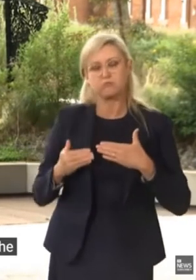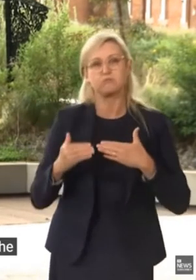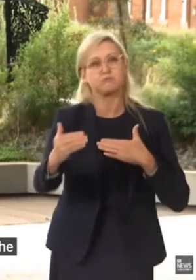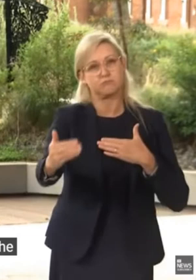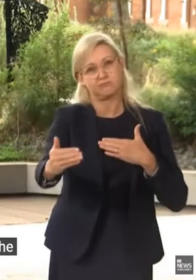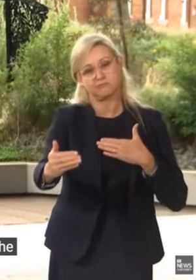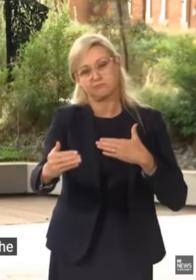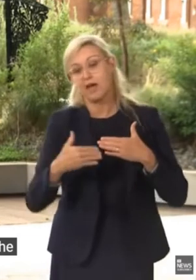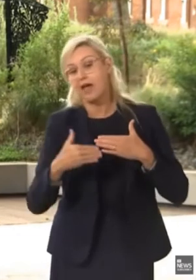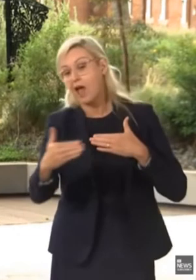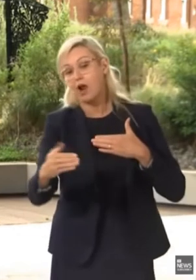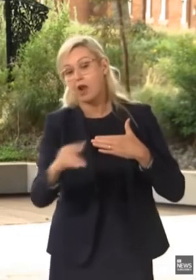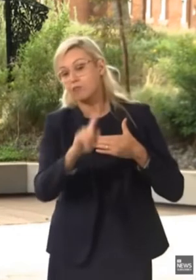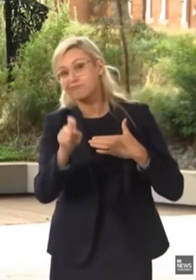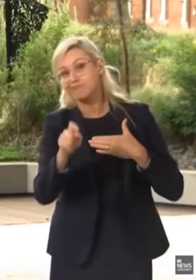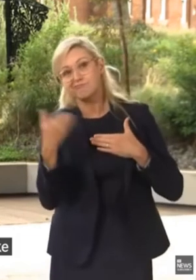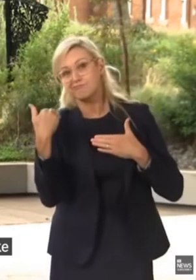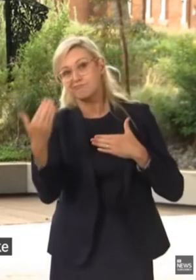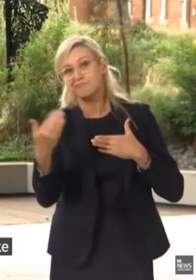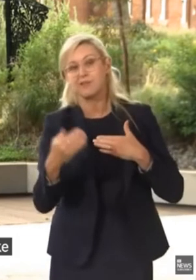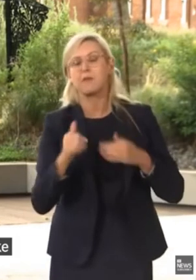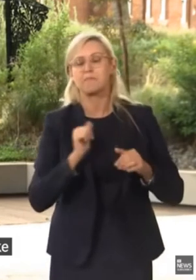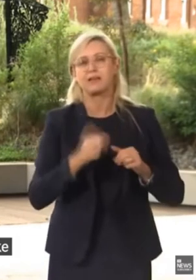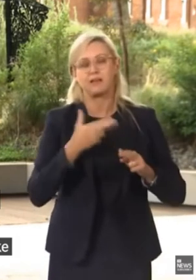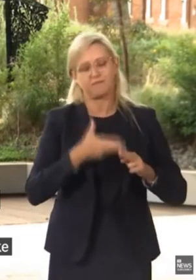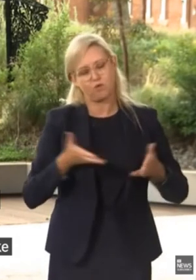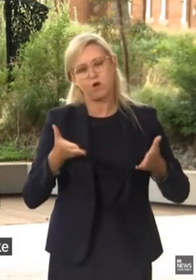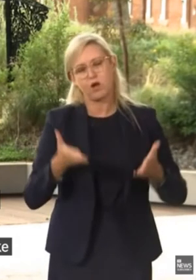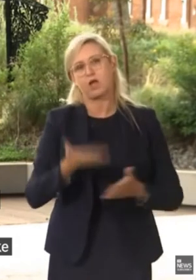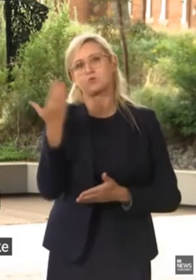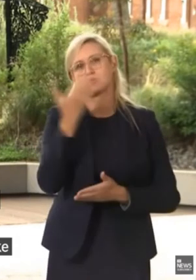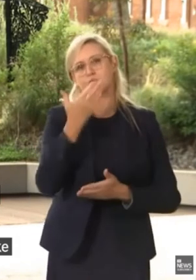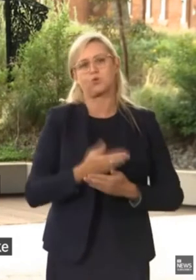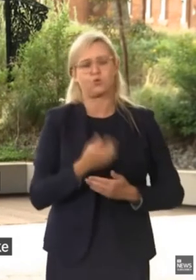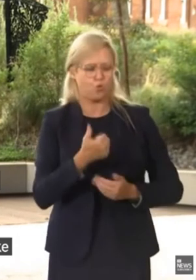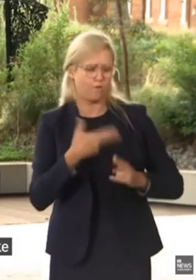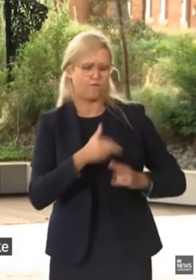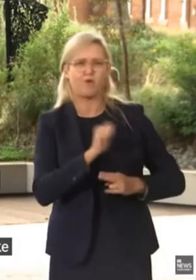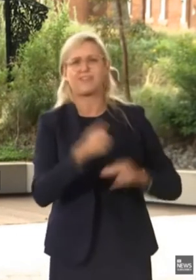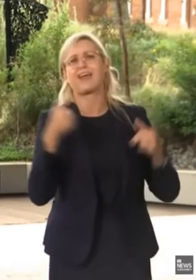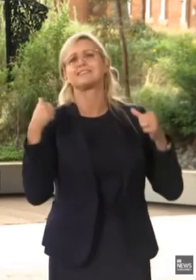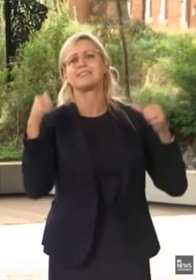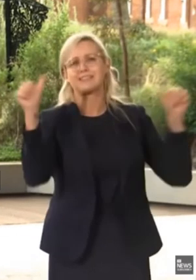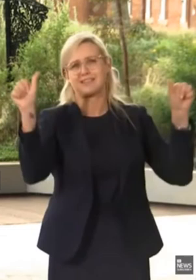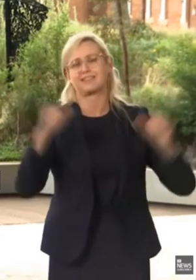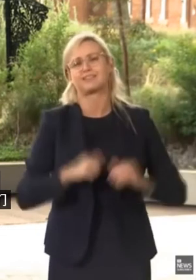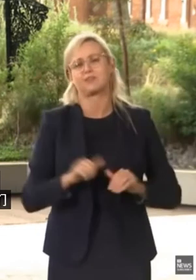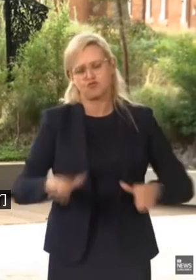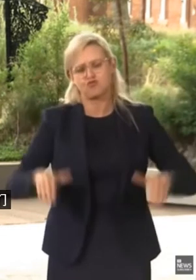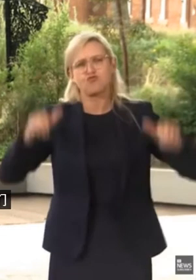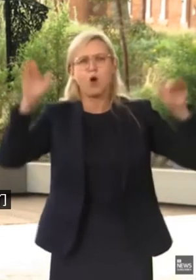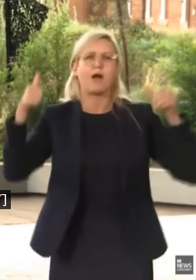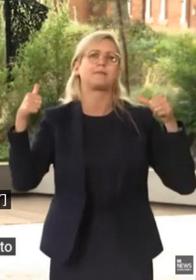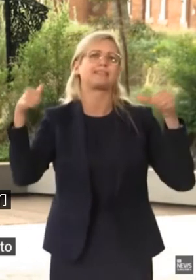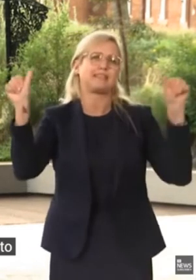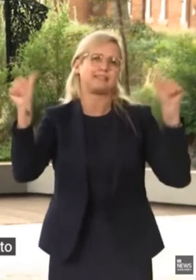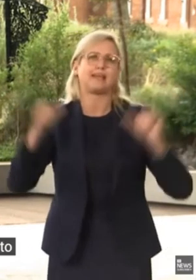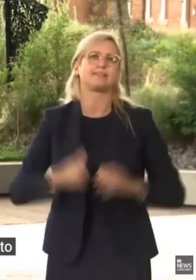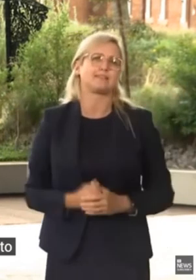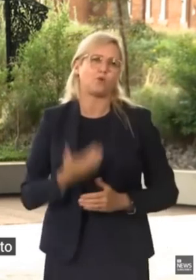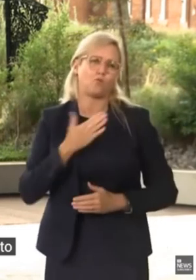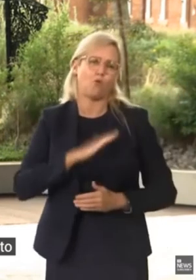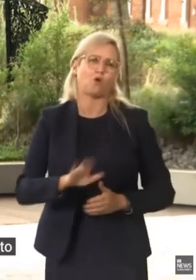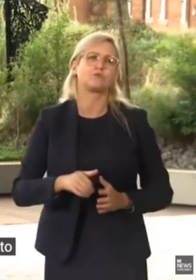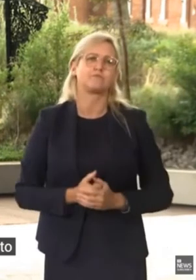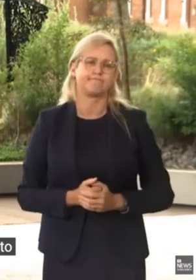we take away the opportunity for our children to succeed in life. We have to face into this challenge. We know